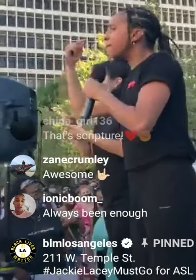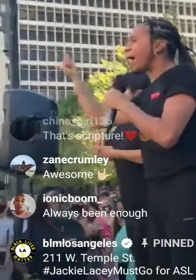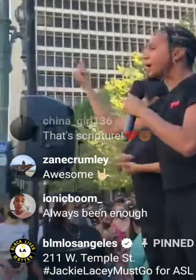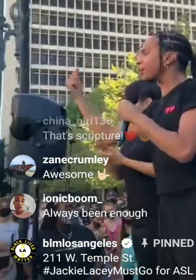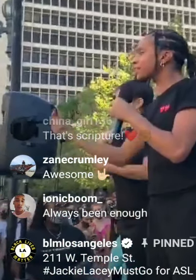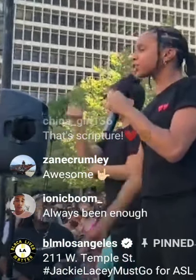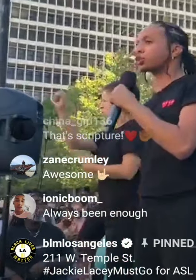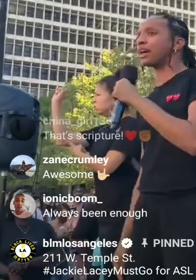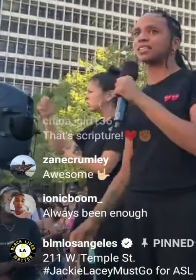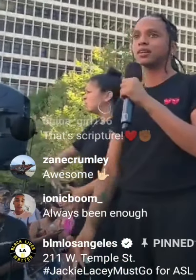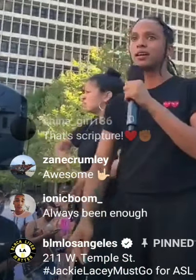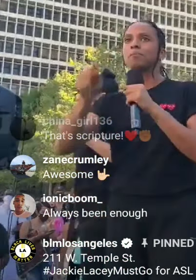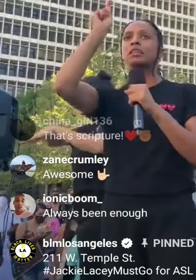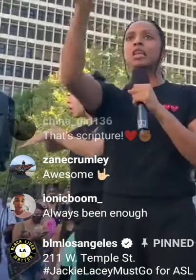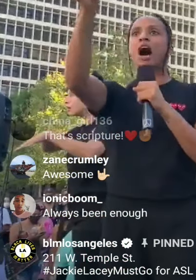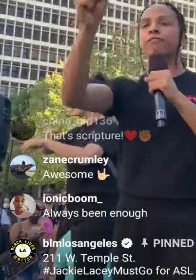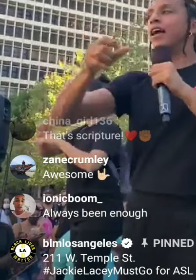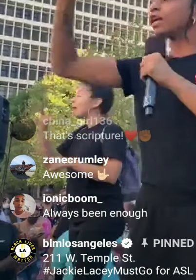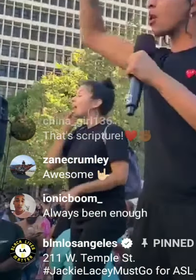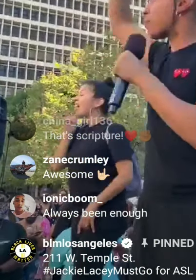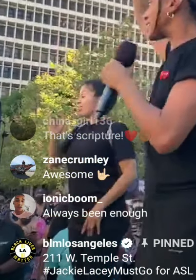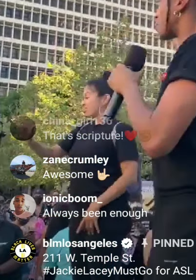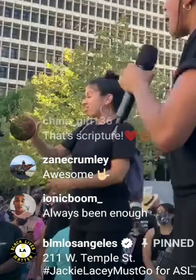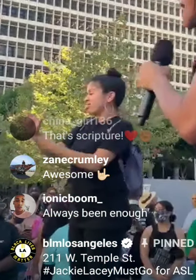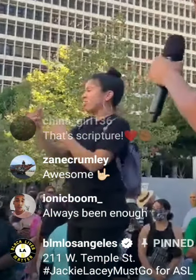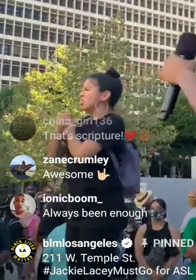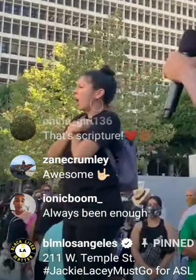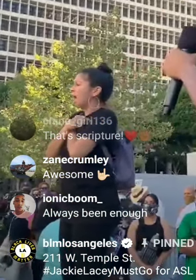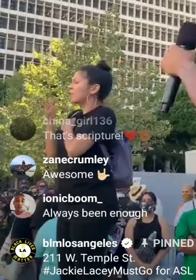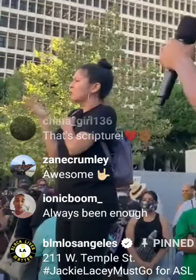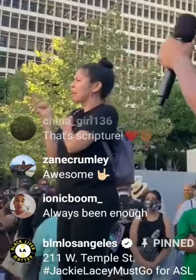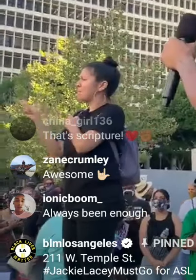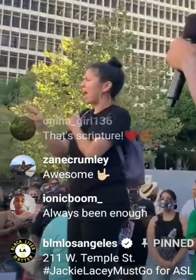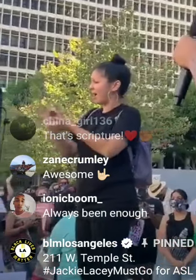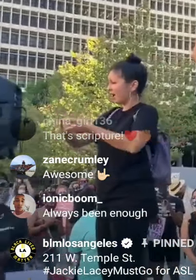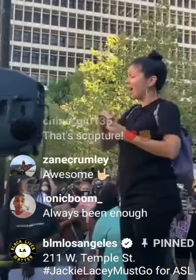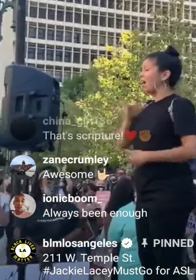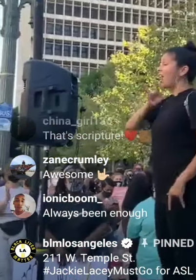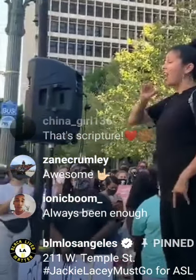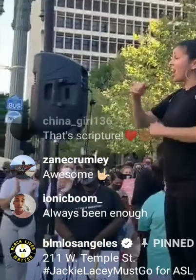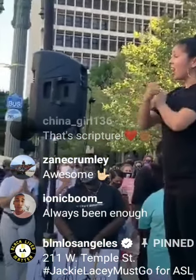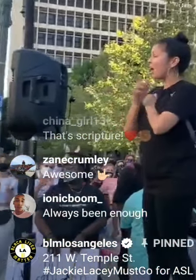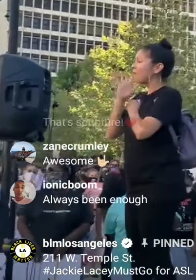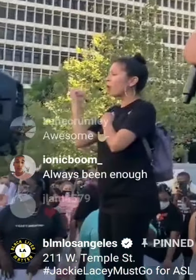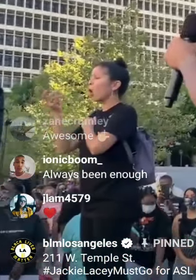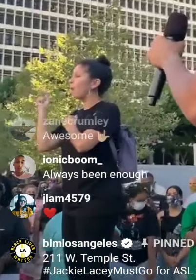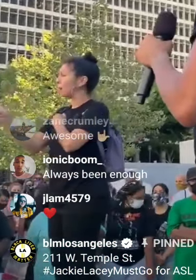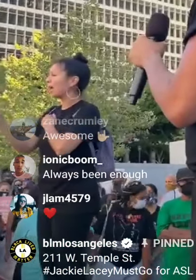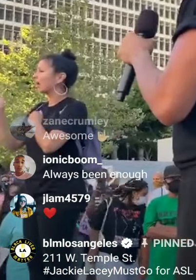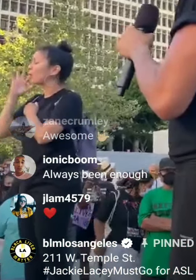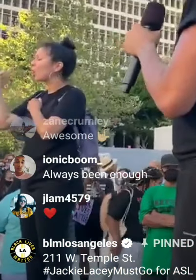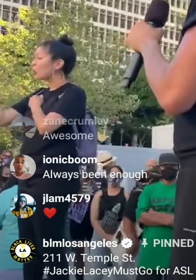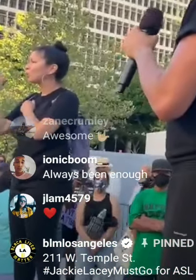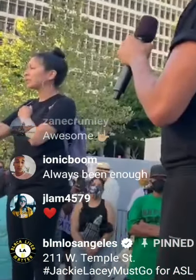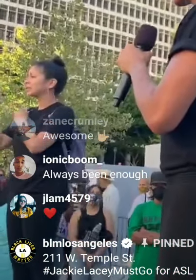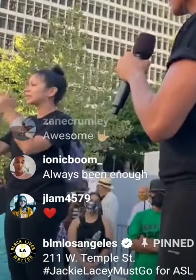Yeah. And so every week, you need to remind yourselves that you're enough, the way that we remind each other that we're enough. You see, that's all Black Lives Matter ever